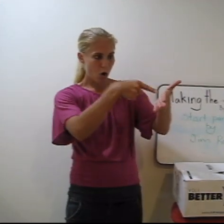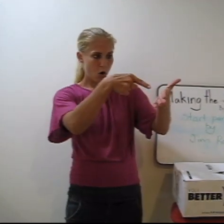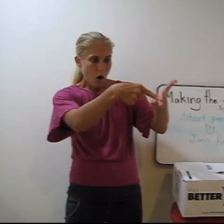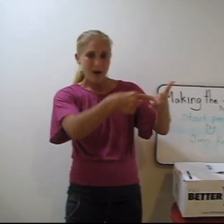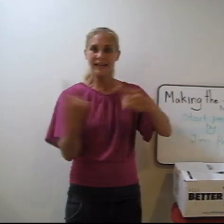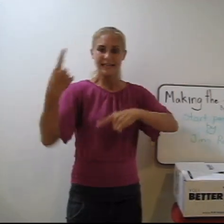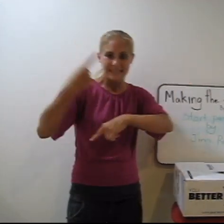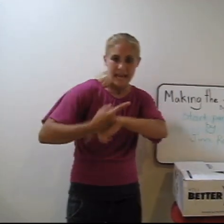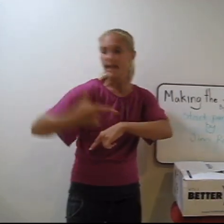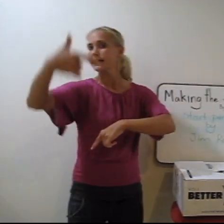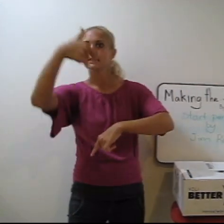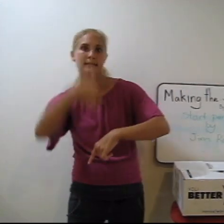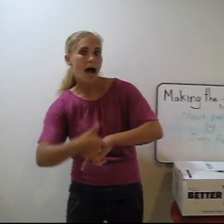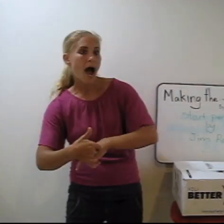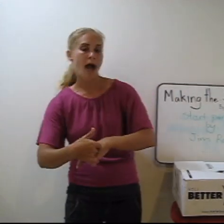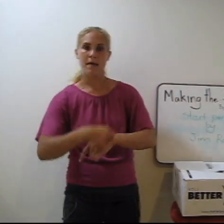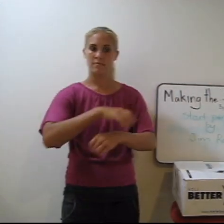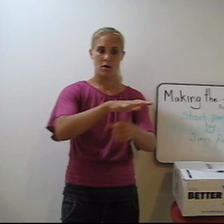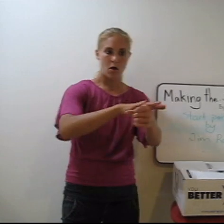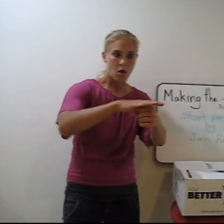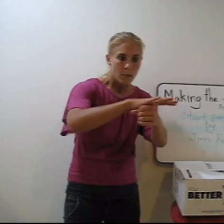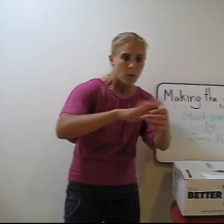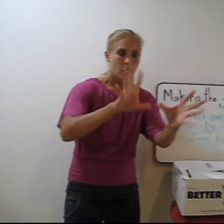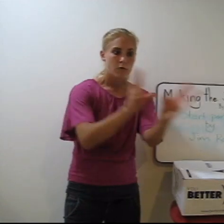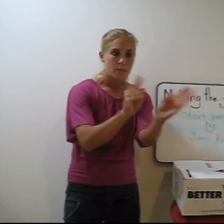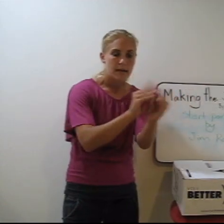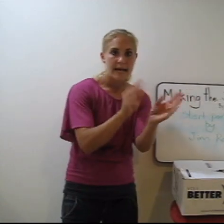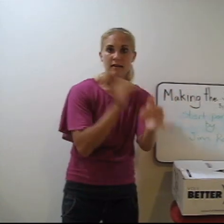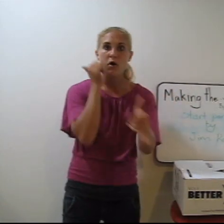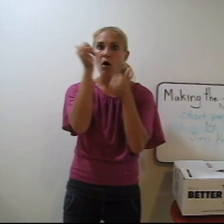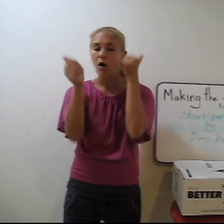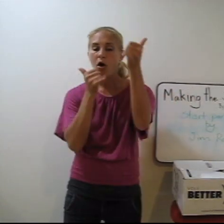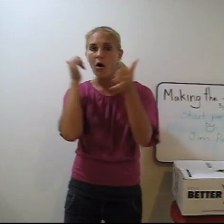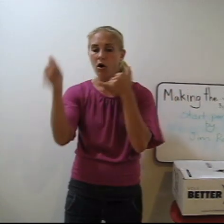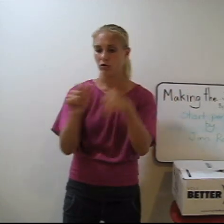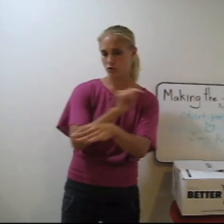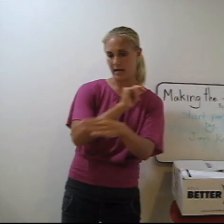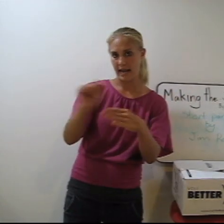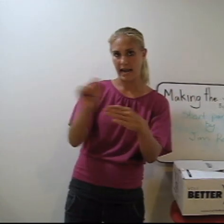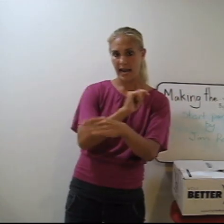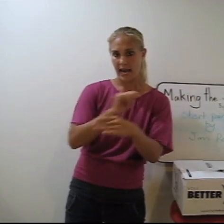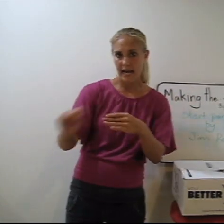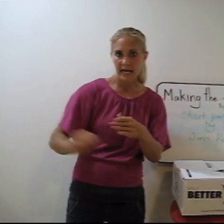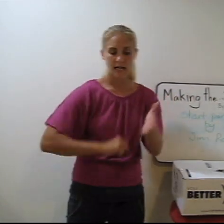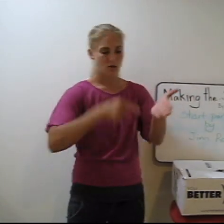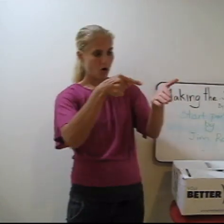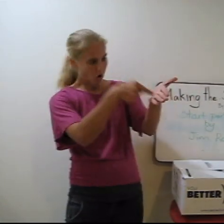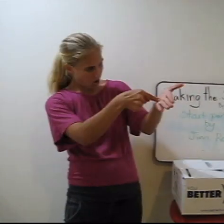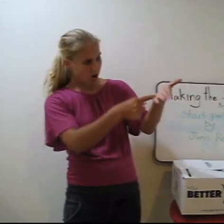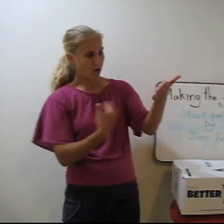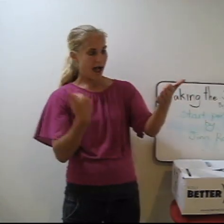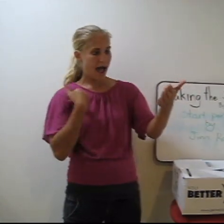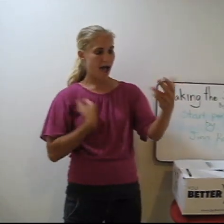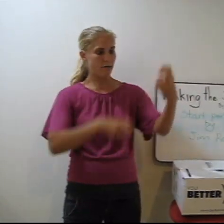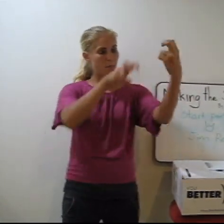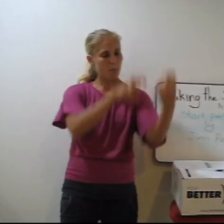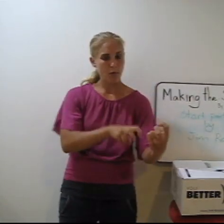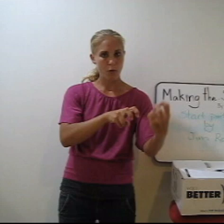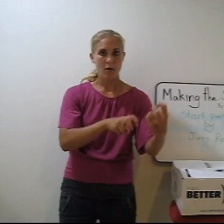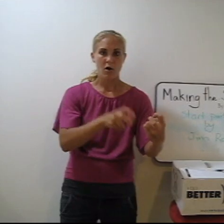out the regular local meeting times, conference calls and trainings. Block out when you will have one-on-one coffee or lunch meetings with